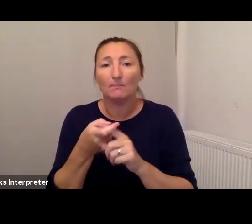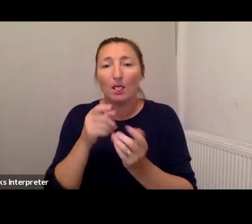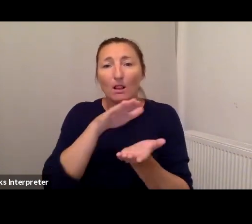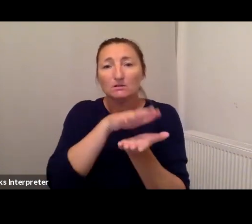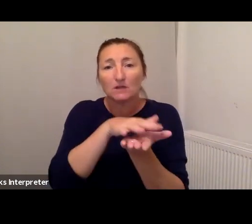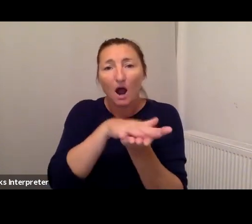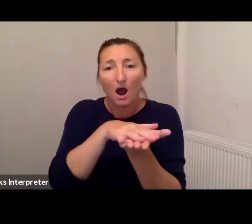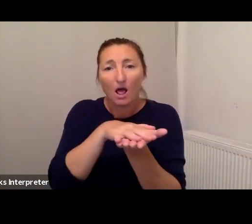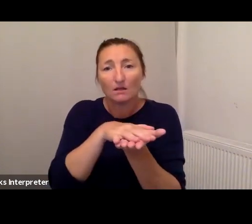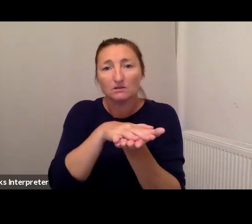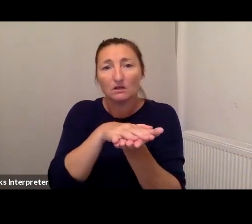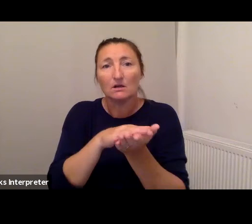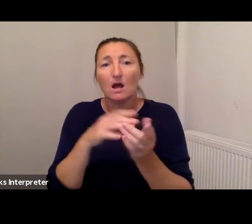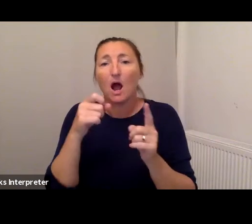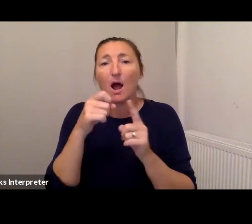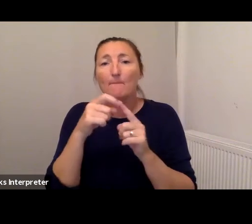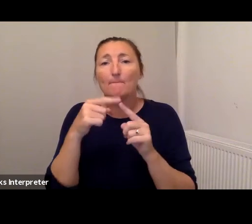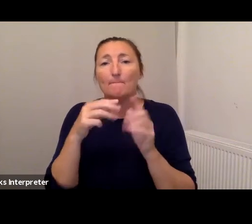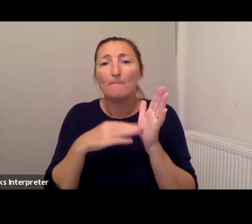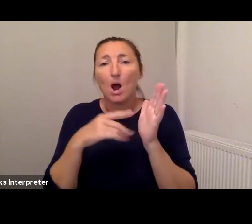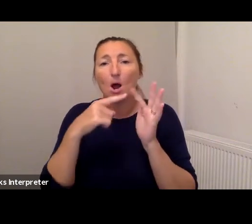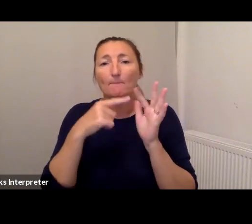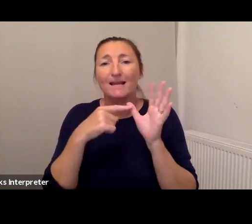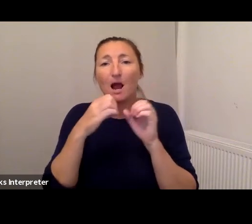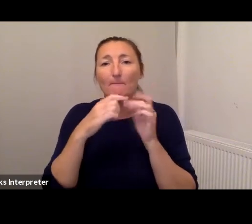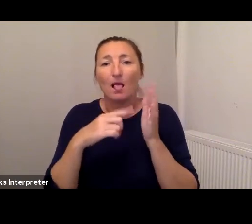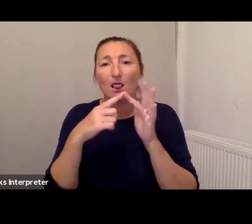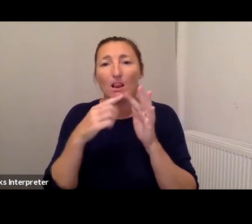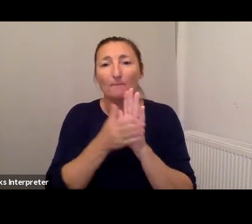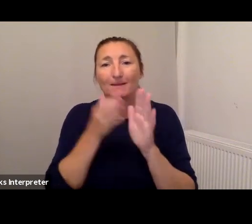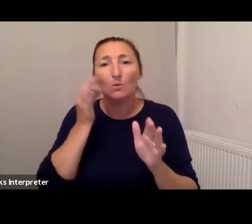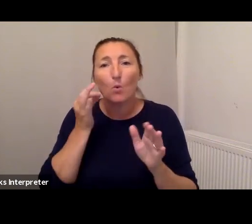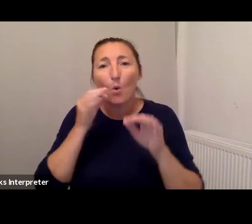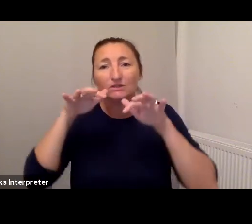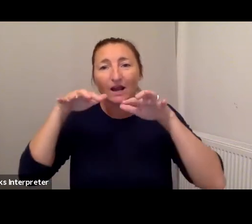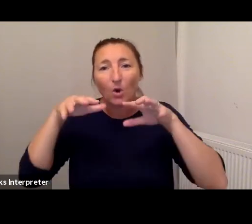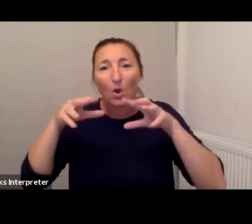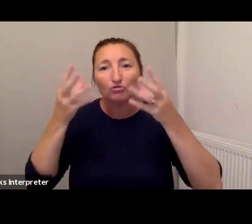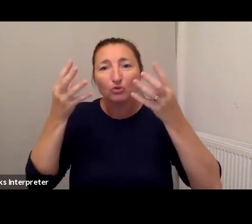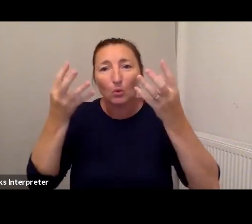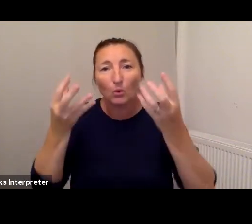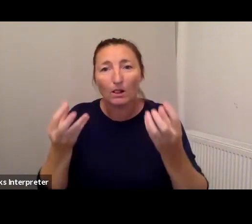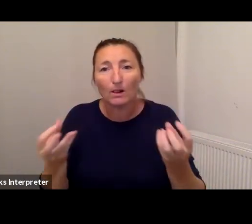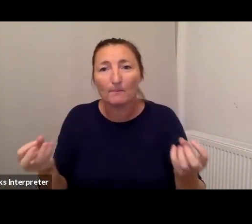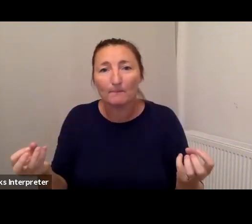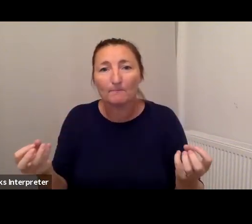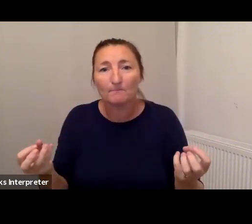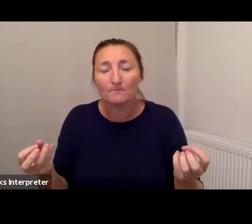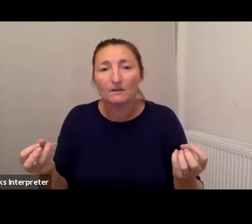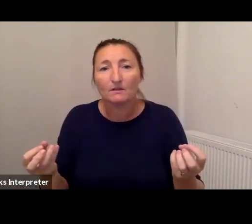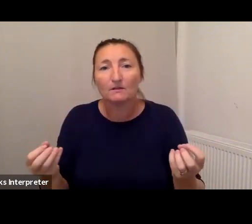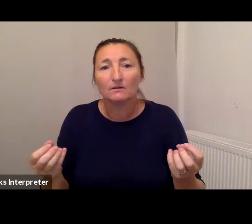and bioswales for drainage. And I love this slide because it really gets to, I think, the challenge